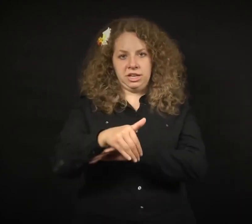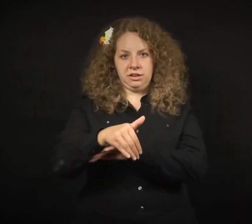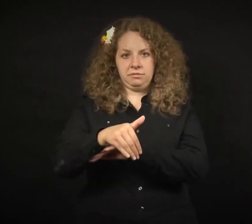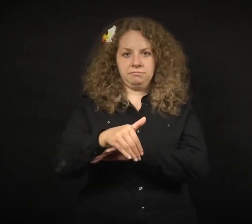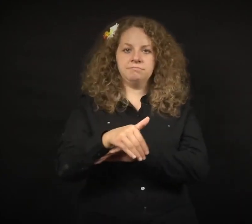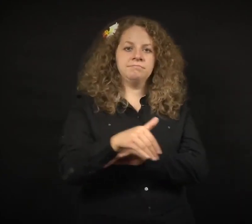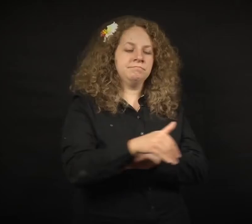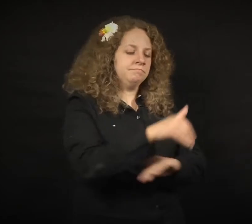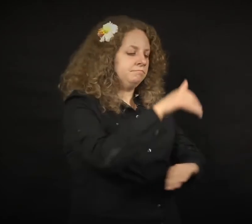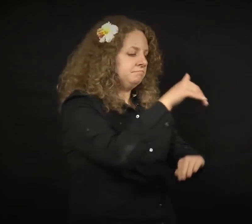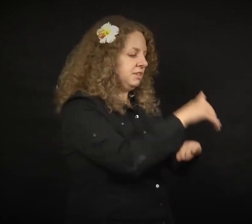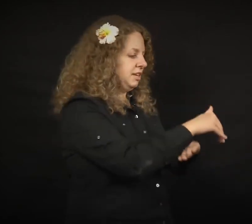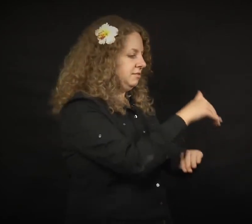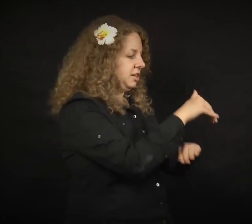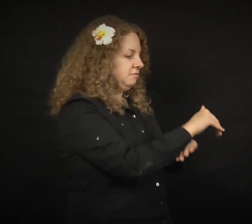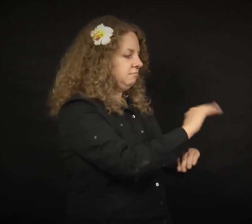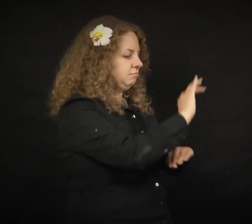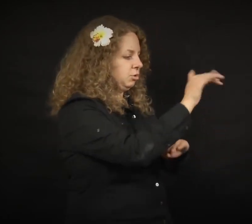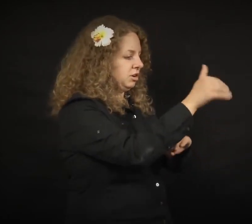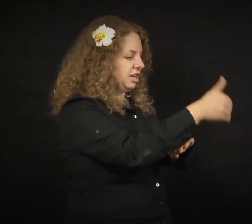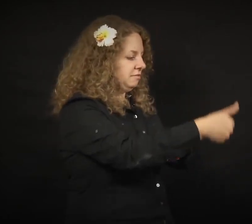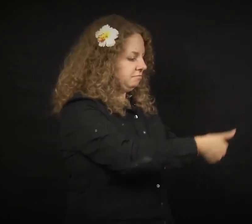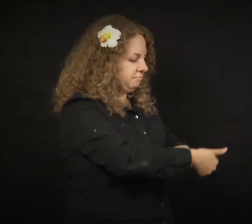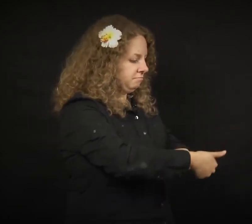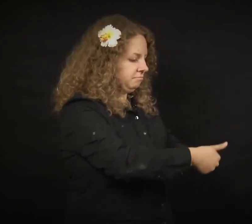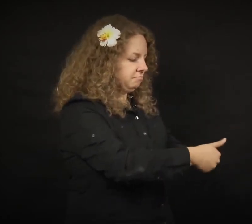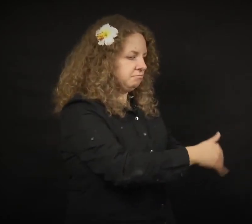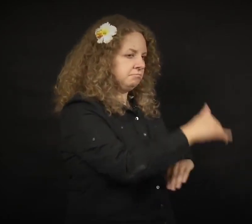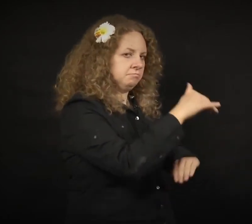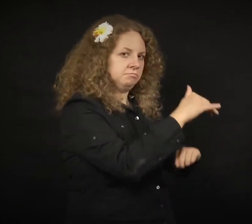here. Evening or night.